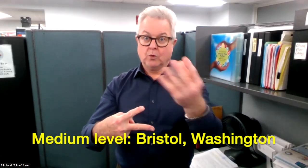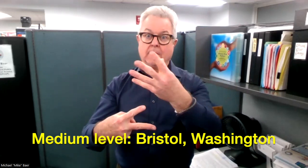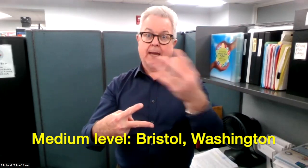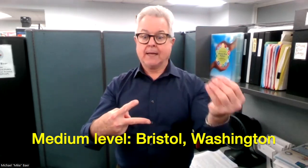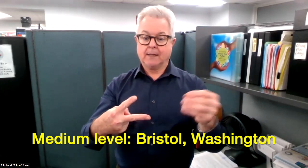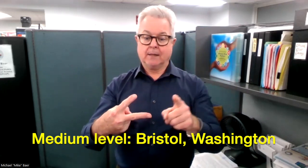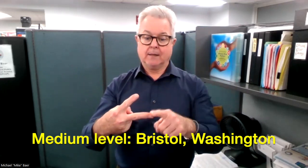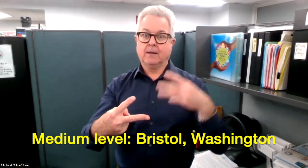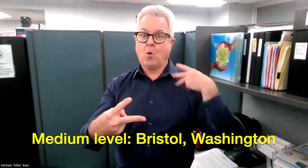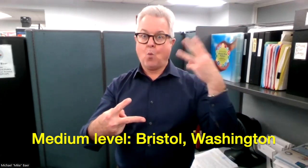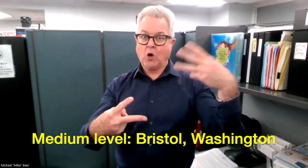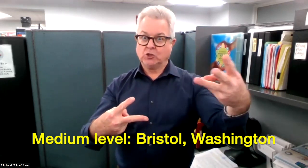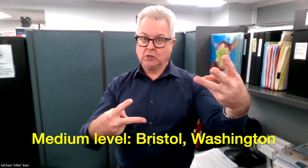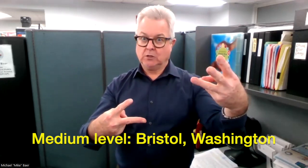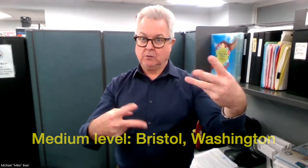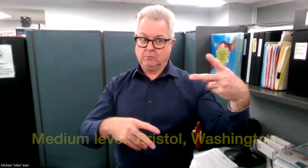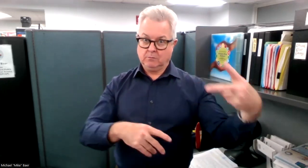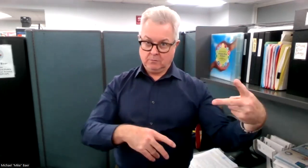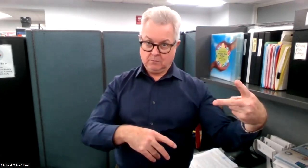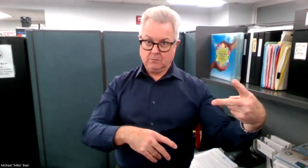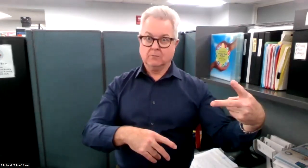alert, which is Bristol County and Washington County.